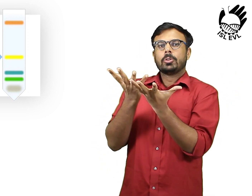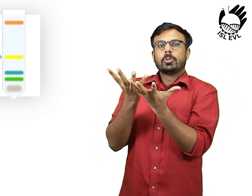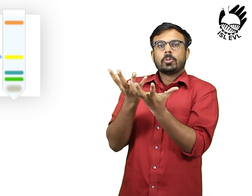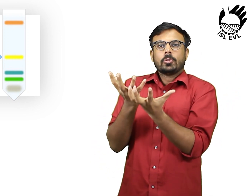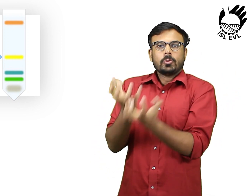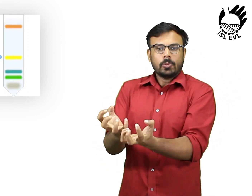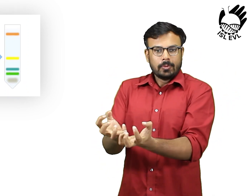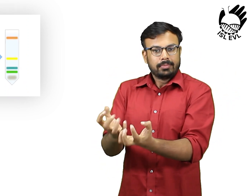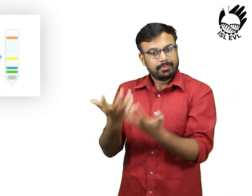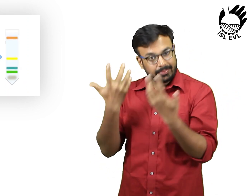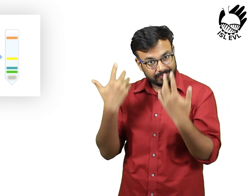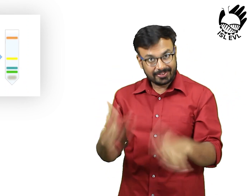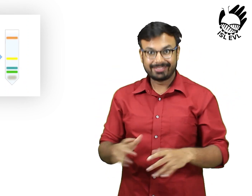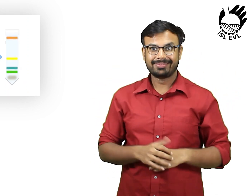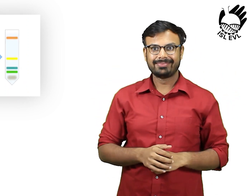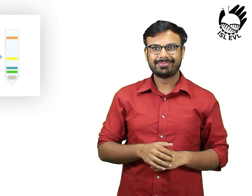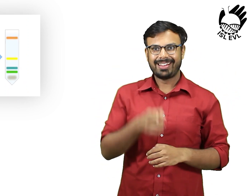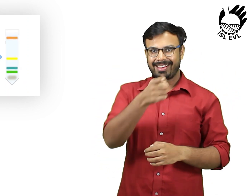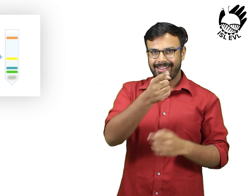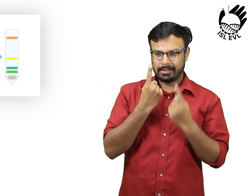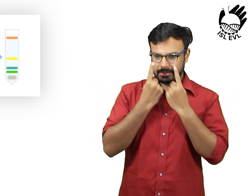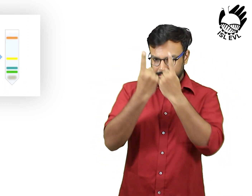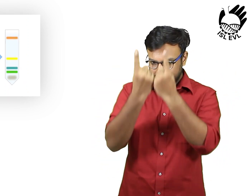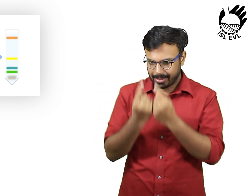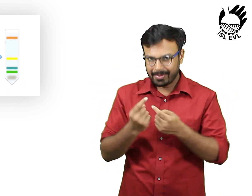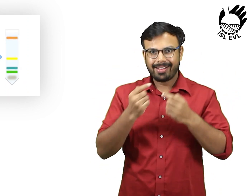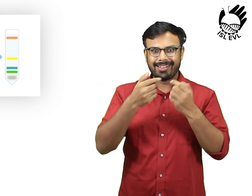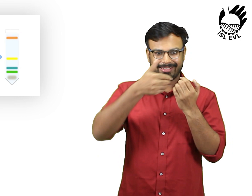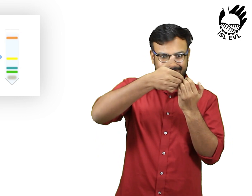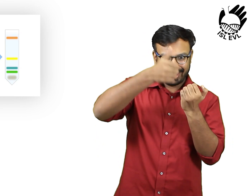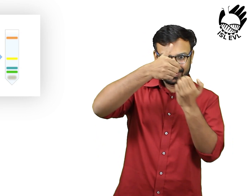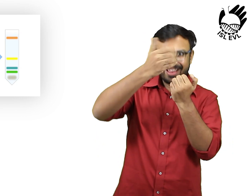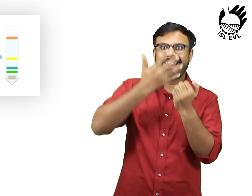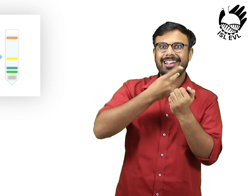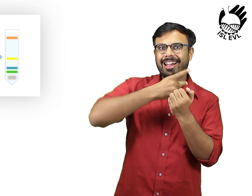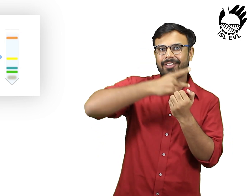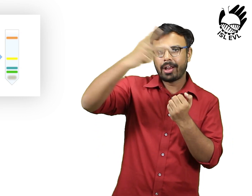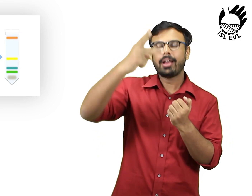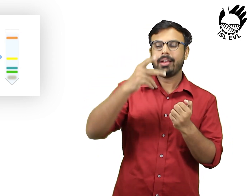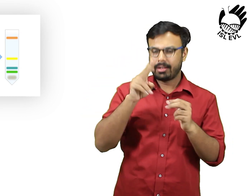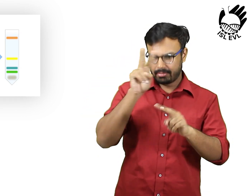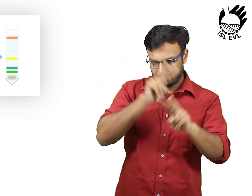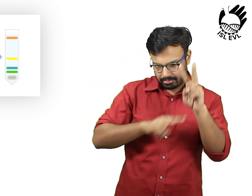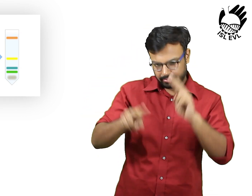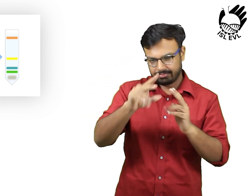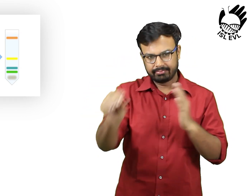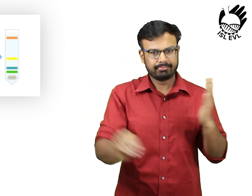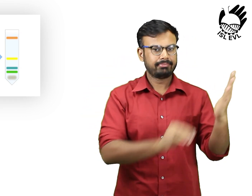Record the results on the results sheet as observed in each sample.